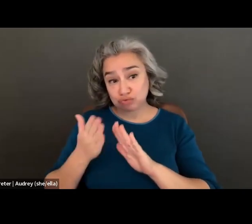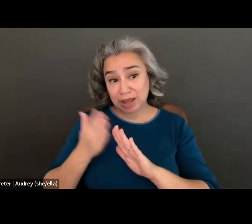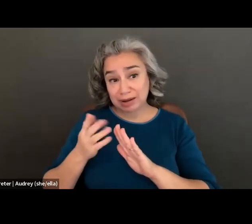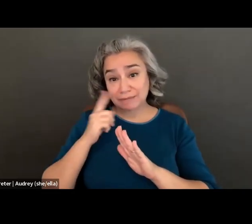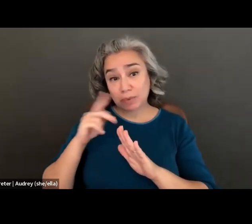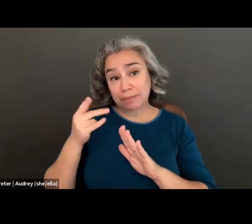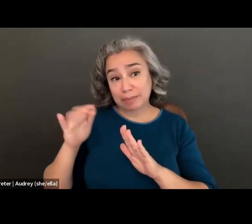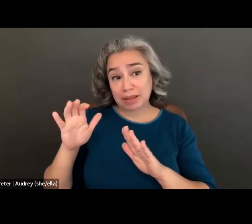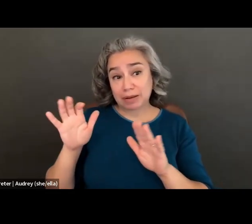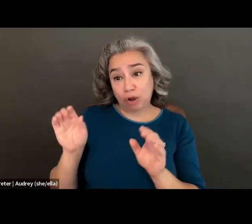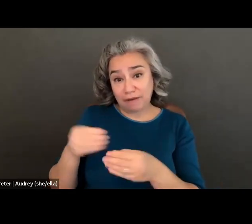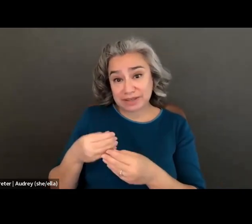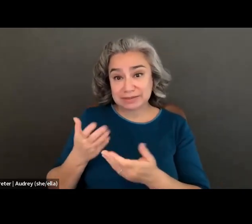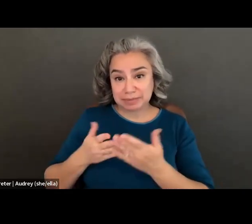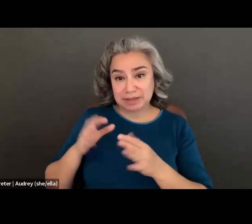for public office.